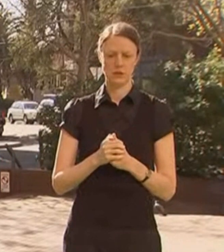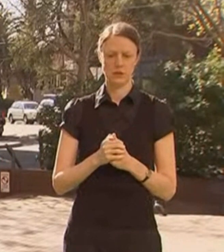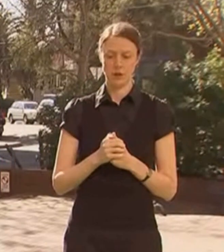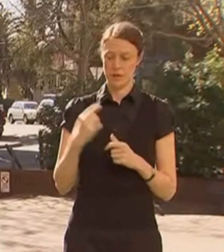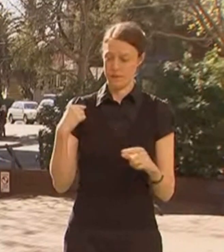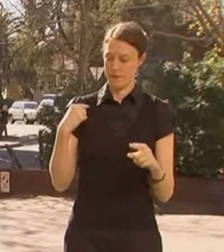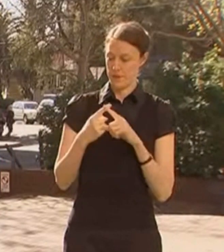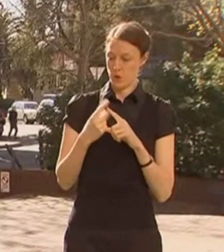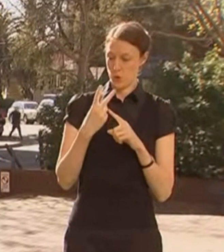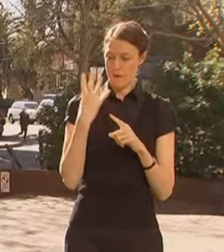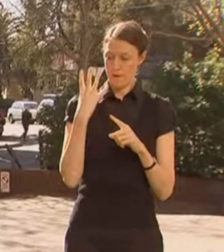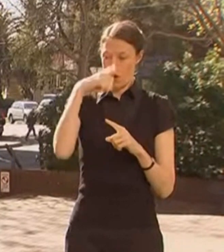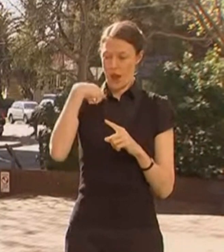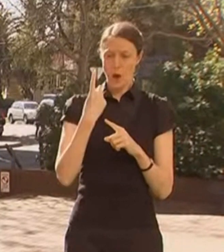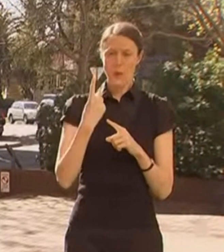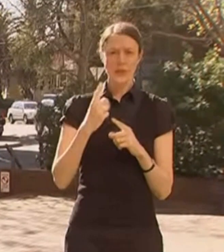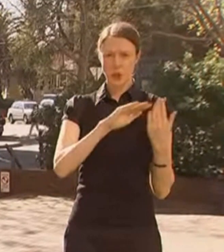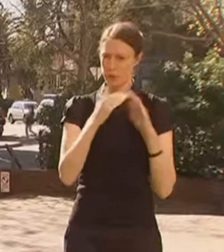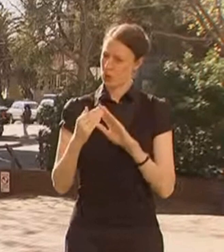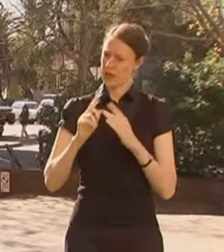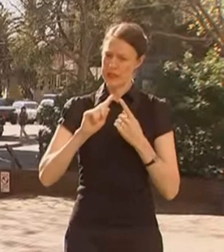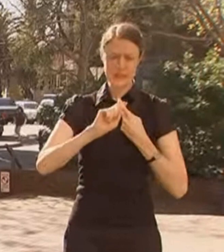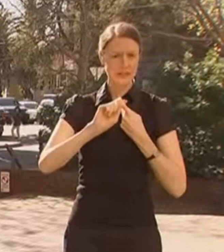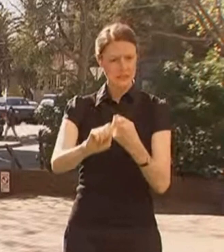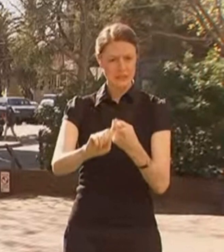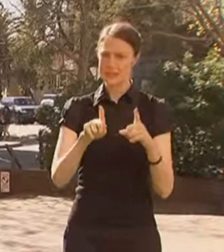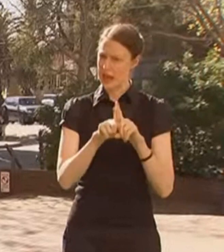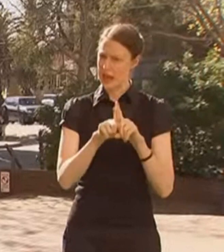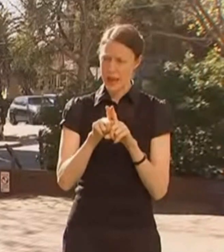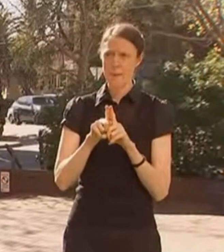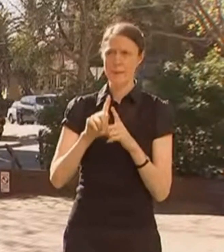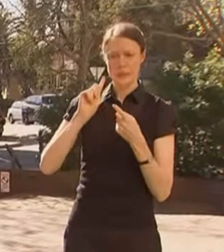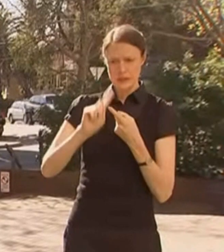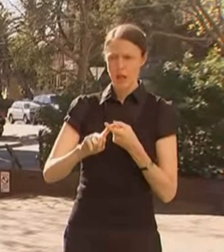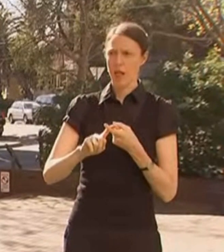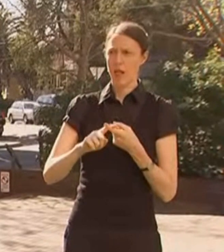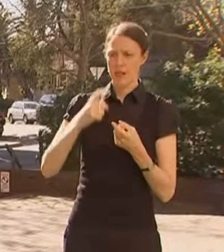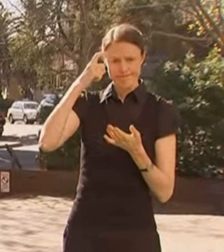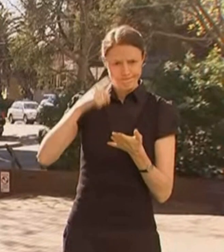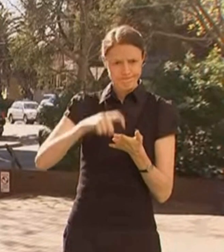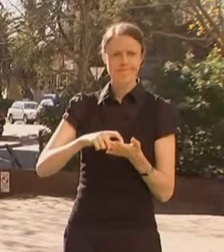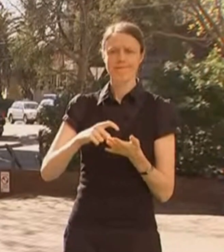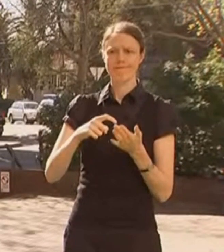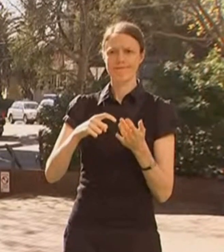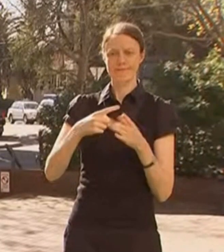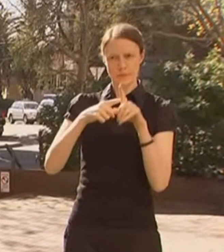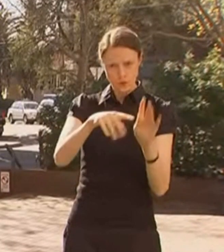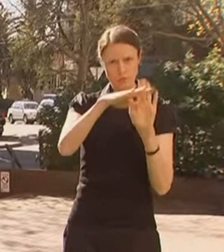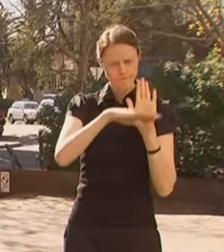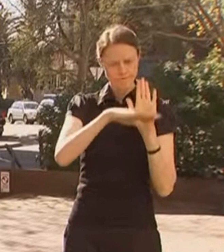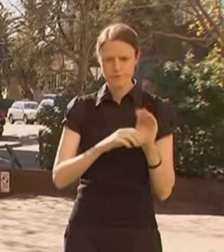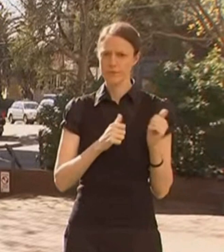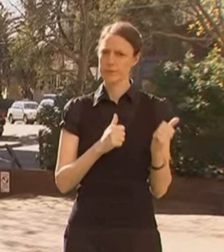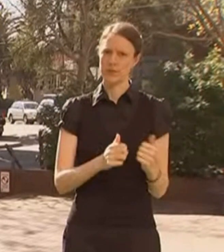3,110 cases of COVID-19, people who have actually contracted this extremely dangerous